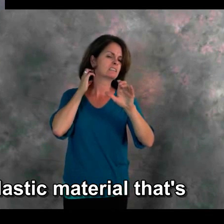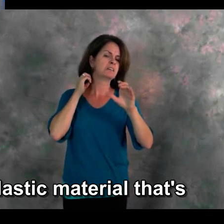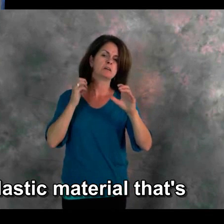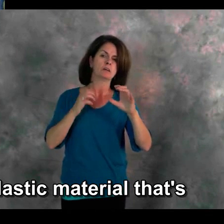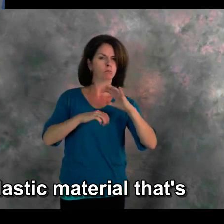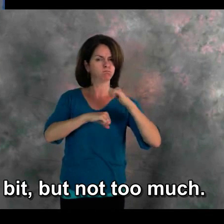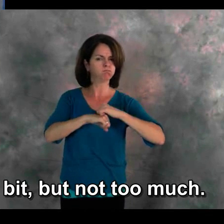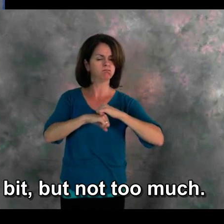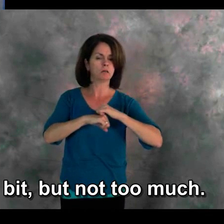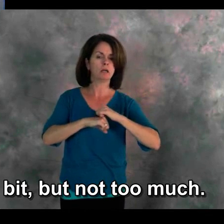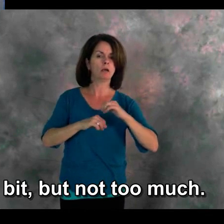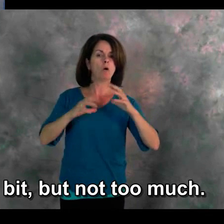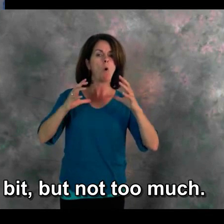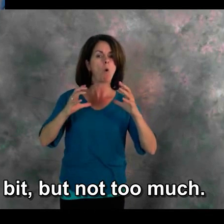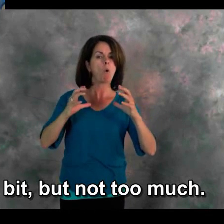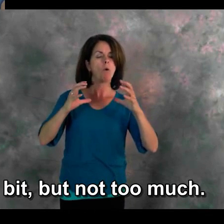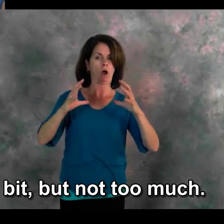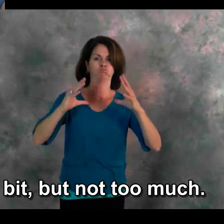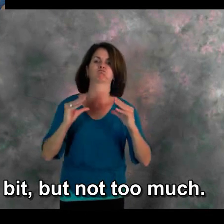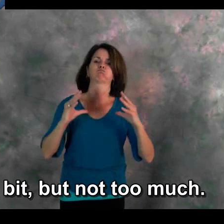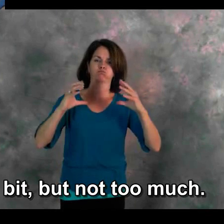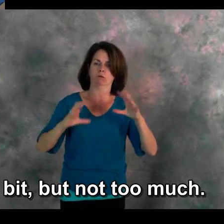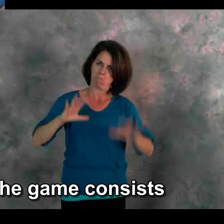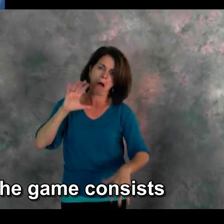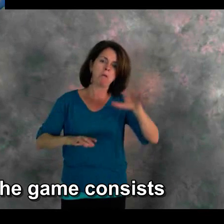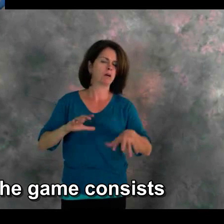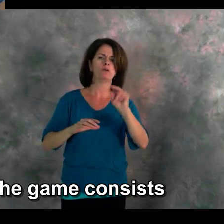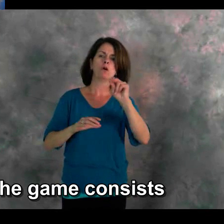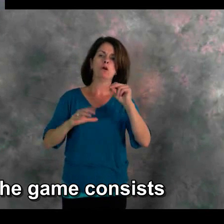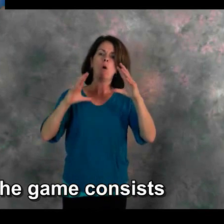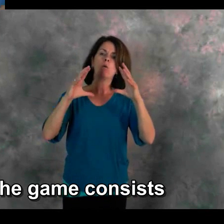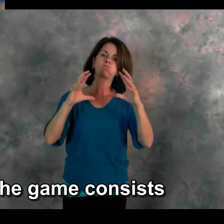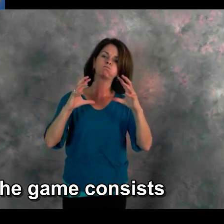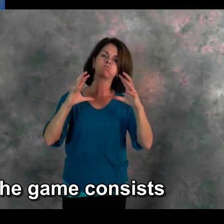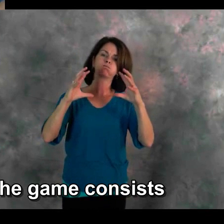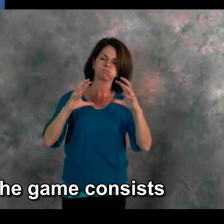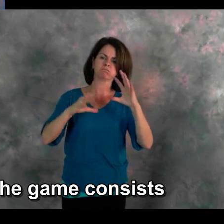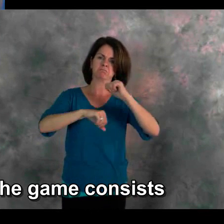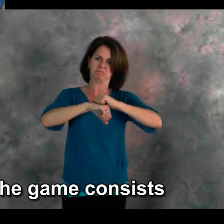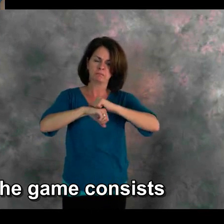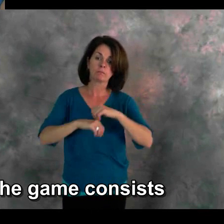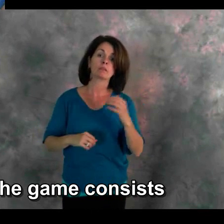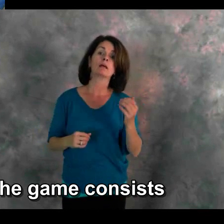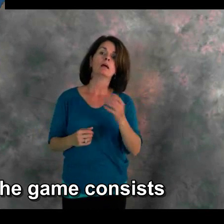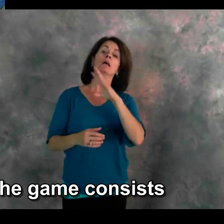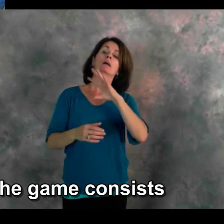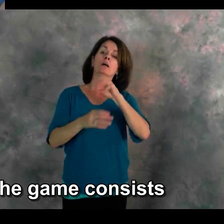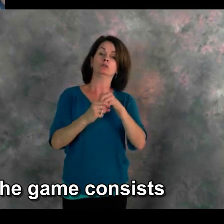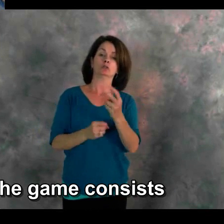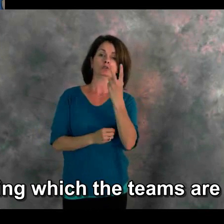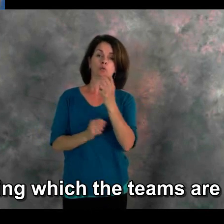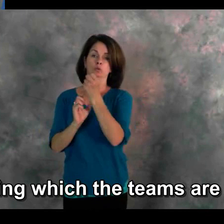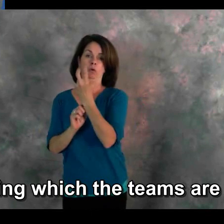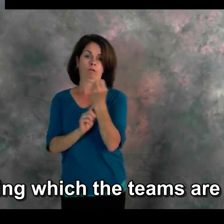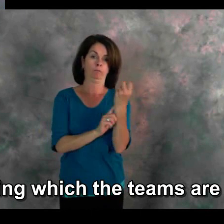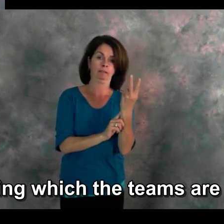plastic material that's pretty solid. It gives a little bit, but not too much. It's not very bouncy. And the game